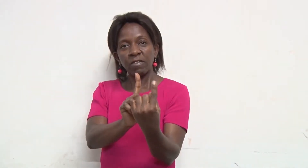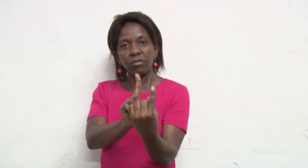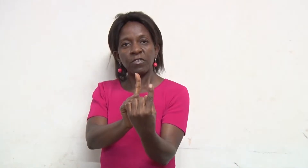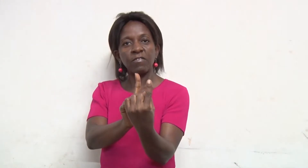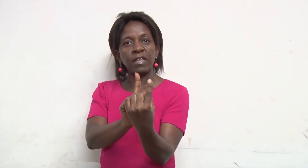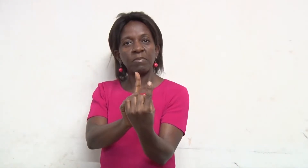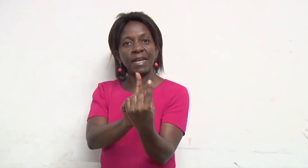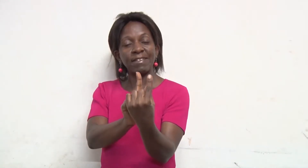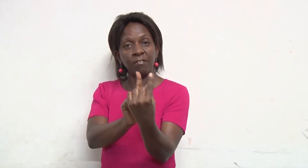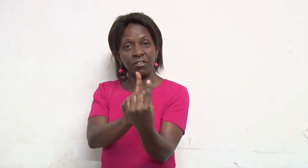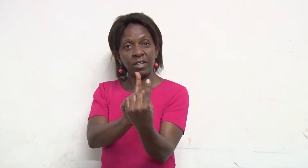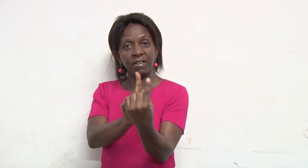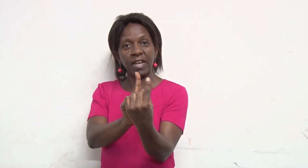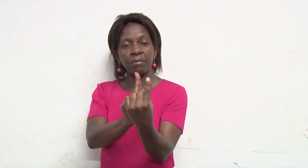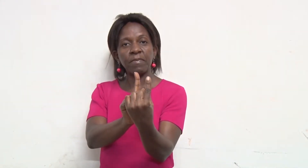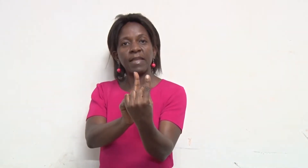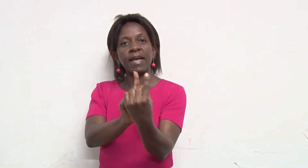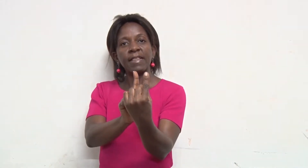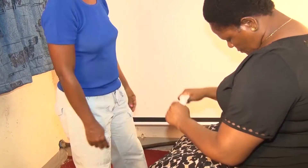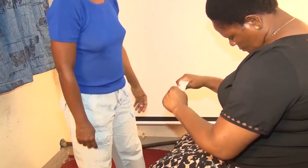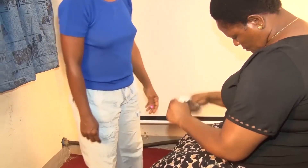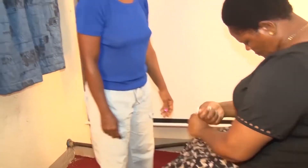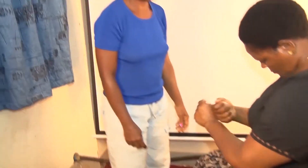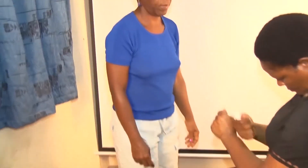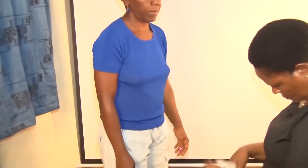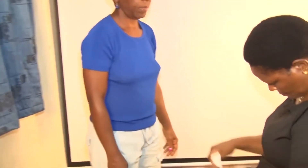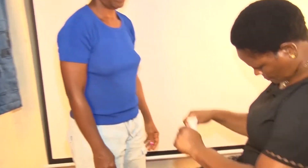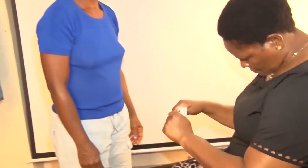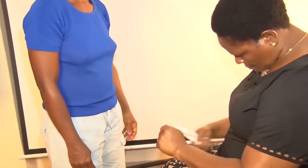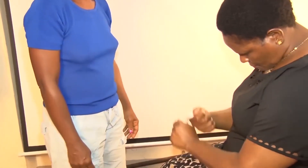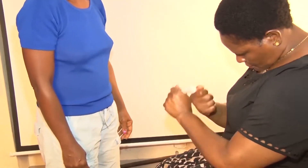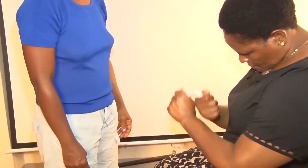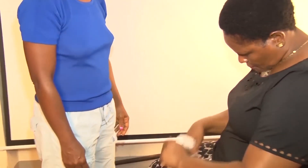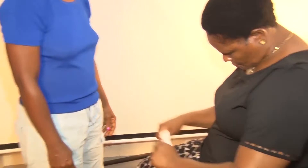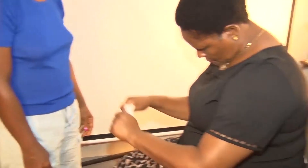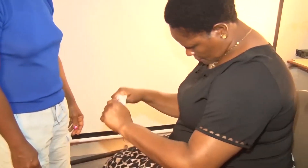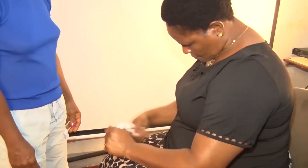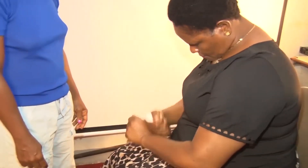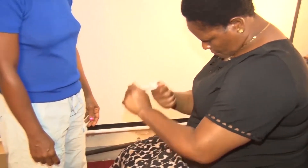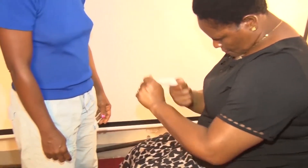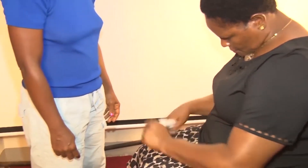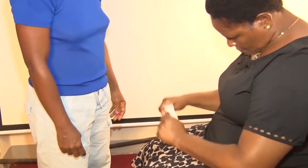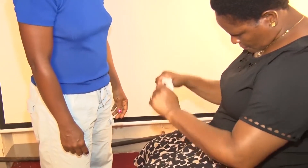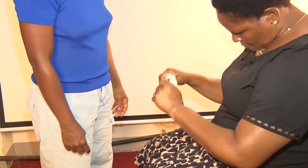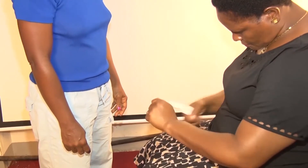Once you've given them sufficient time, then you can tap them lightly on their